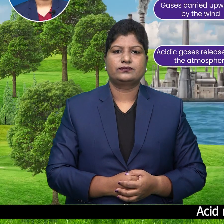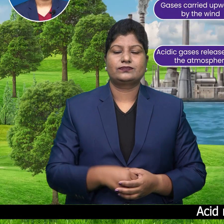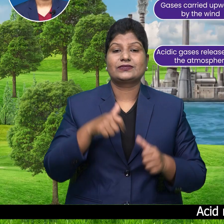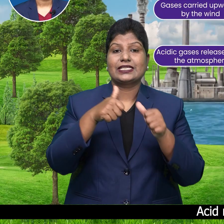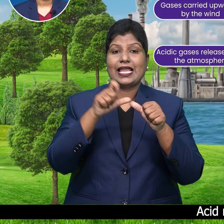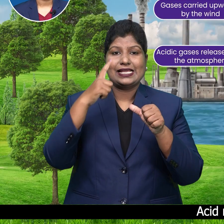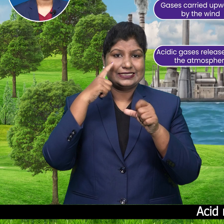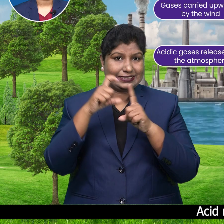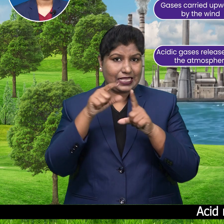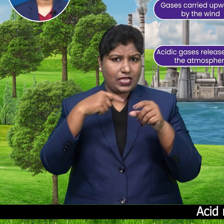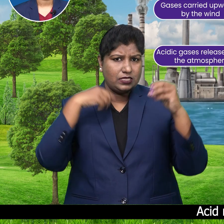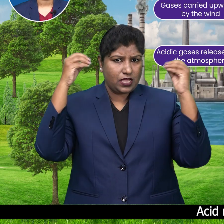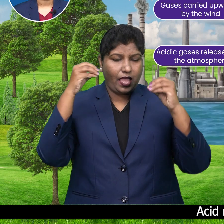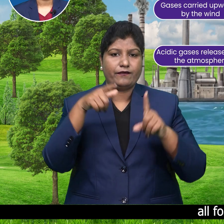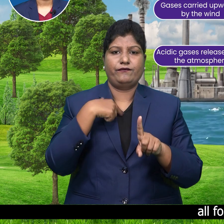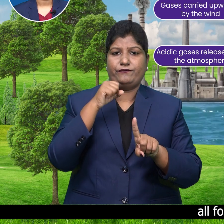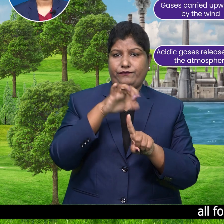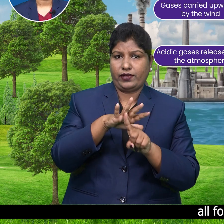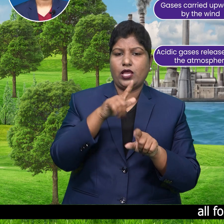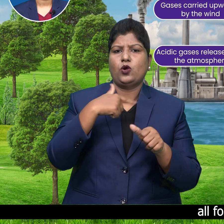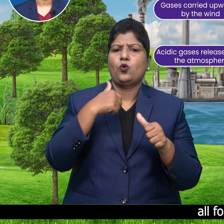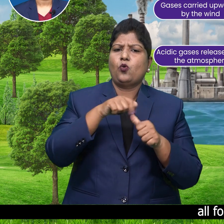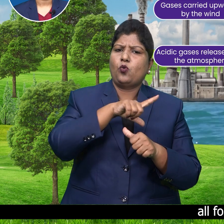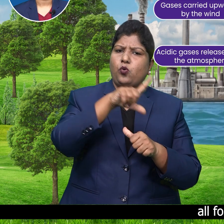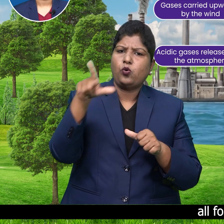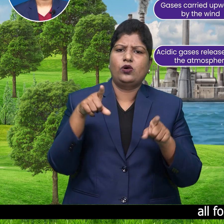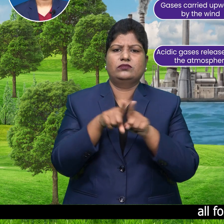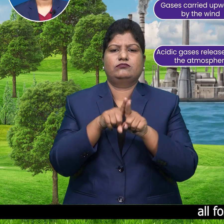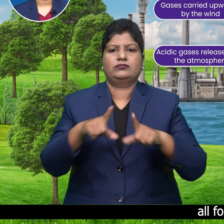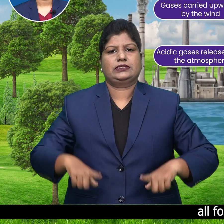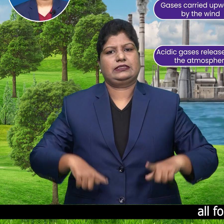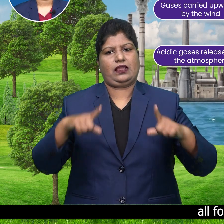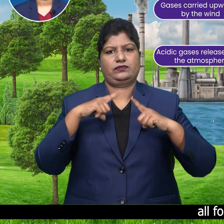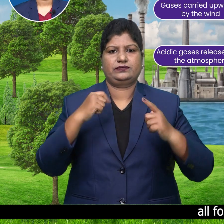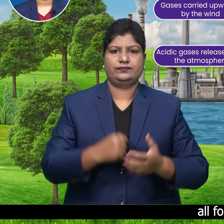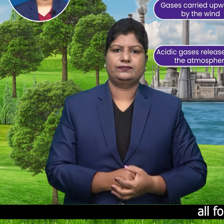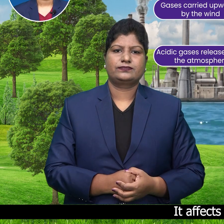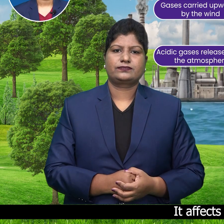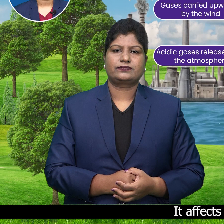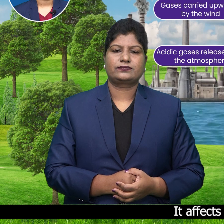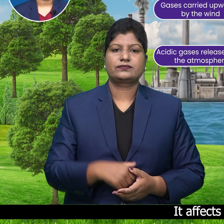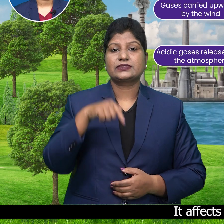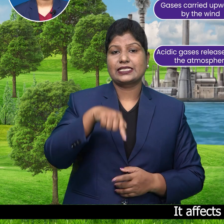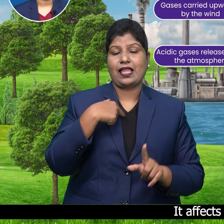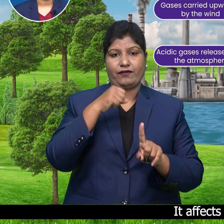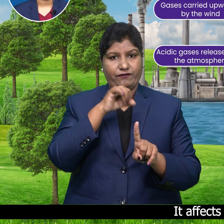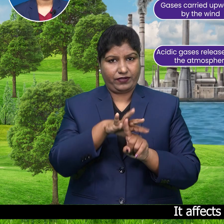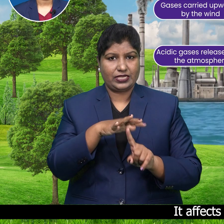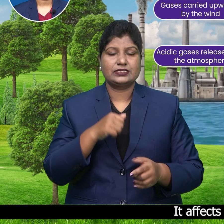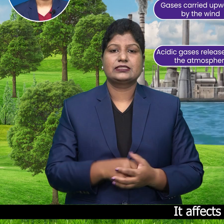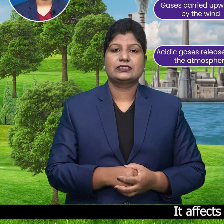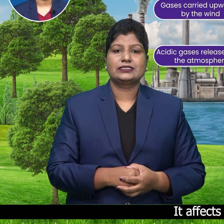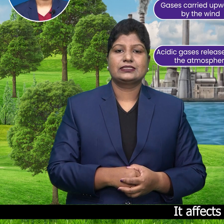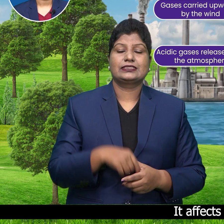Acid rain affects all forms of life. It affects